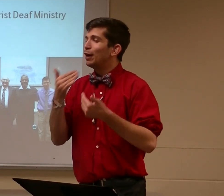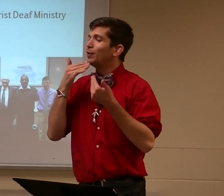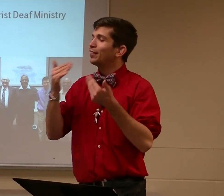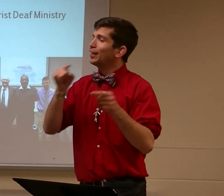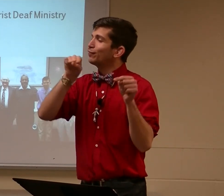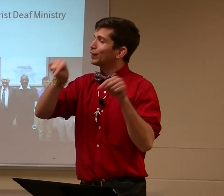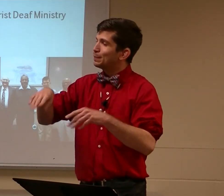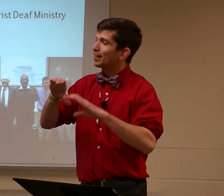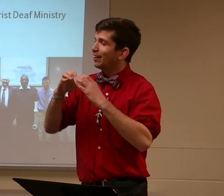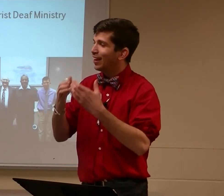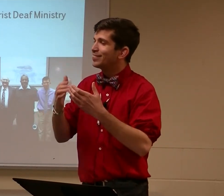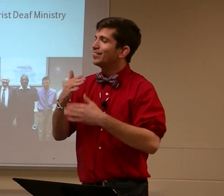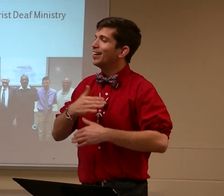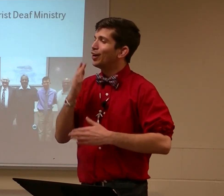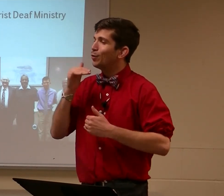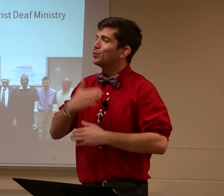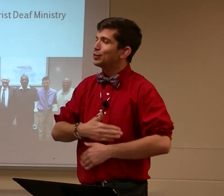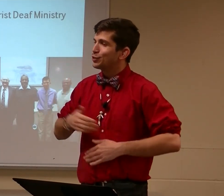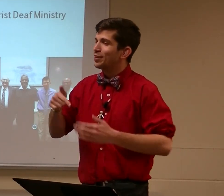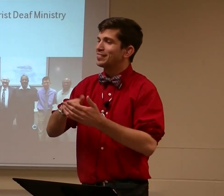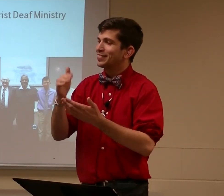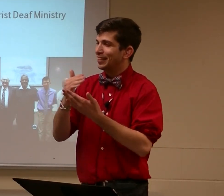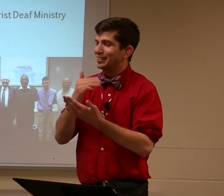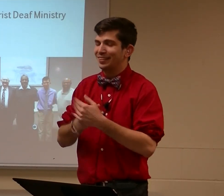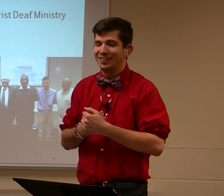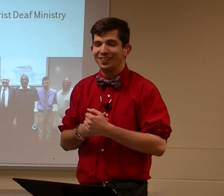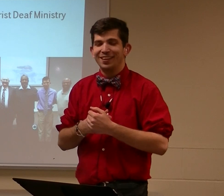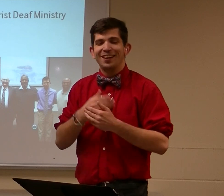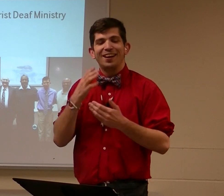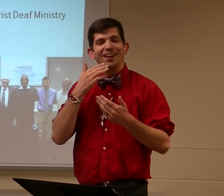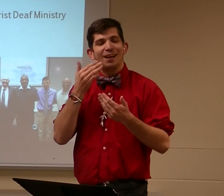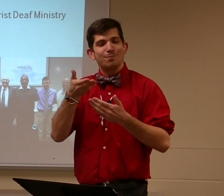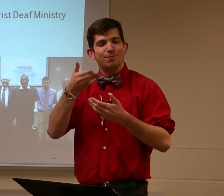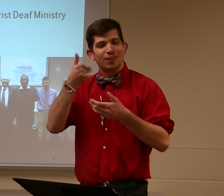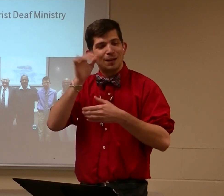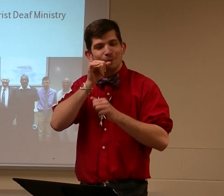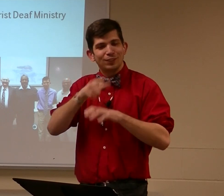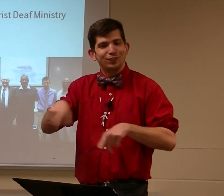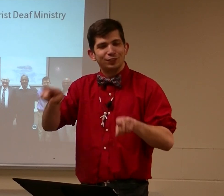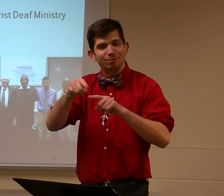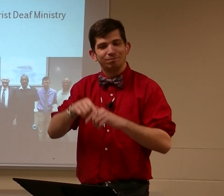want to thank you for coming to class, and I hope you enjoyed this lesson. And God bless you.